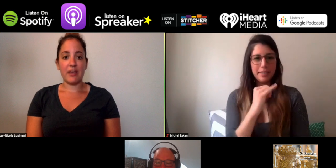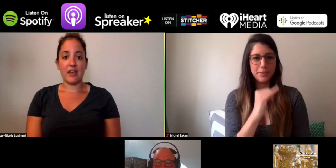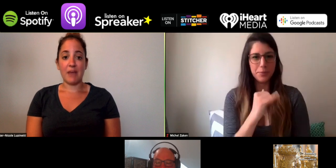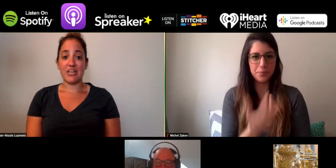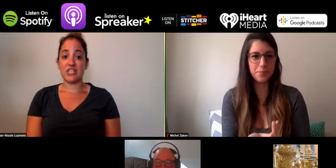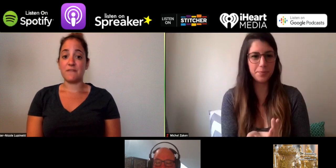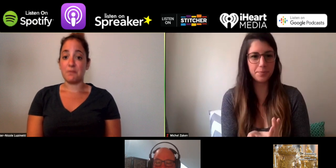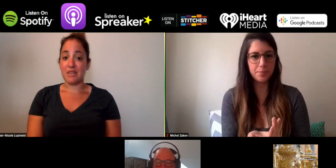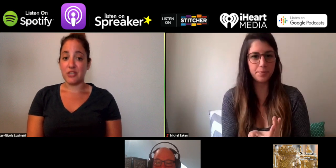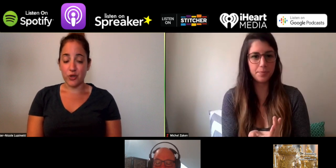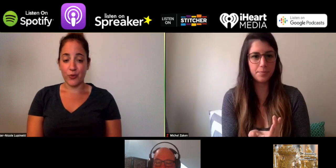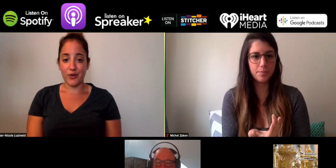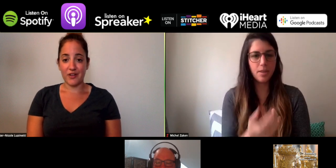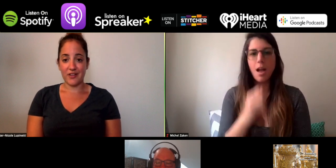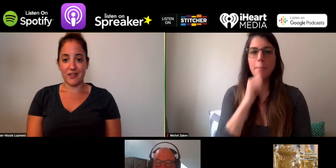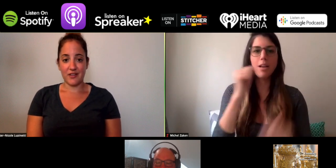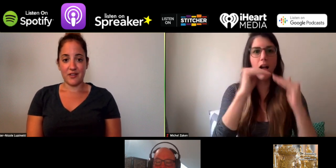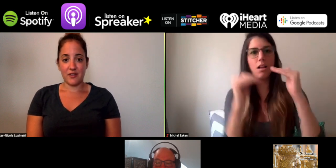you know, making accommodations for me too.